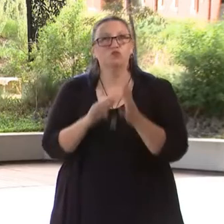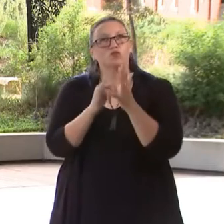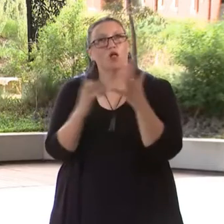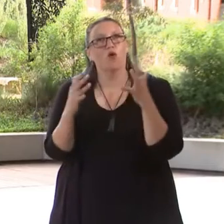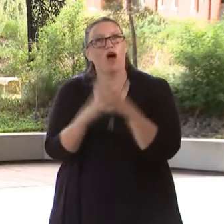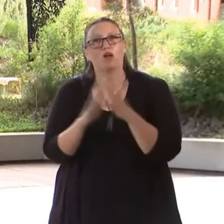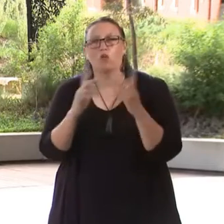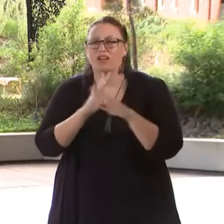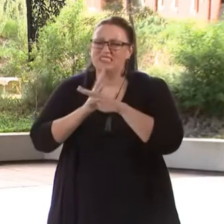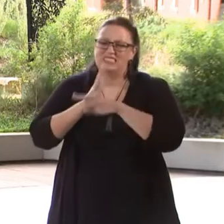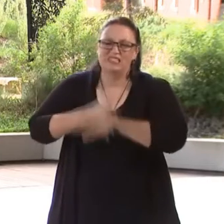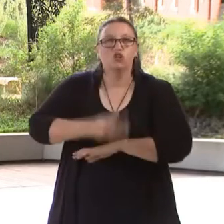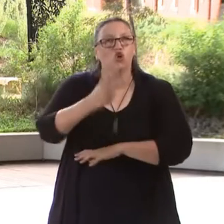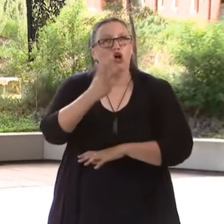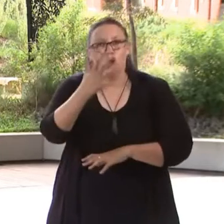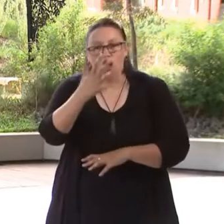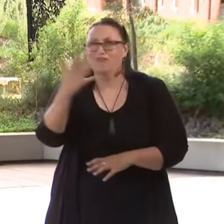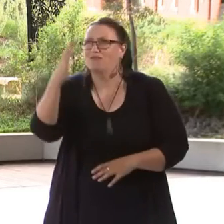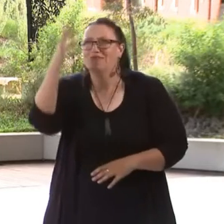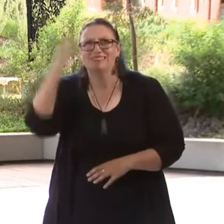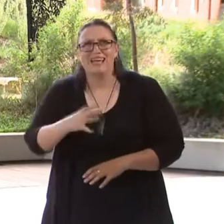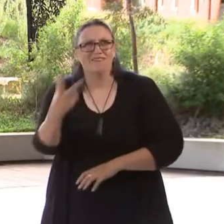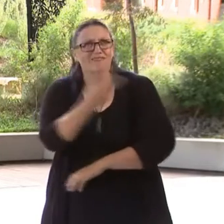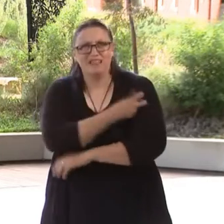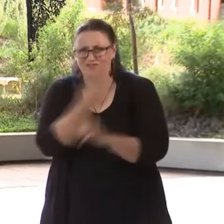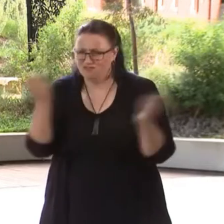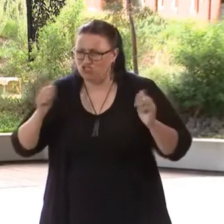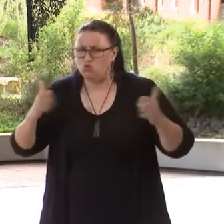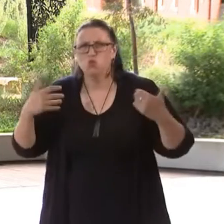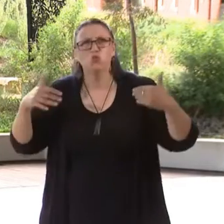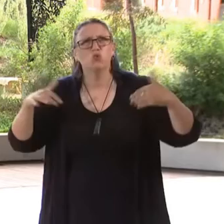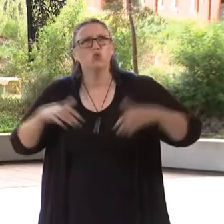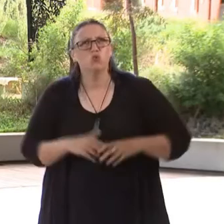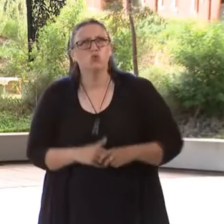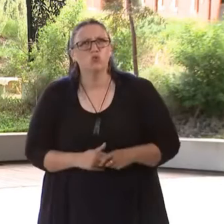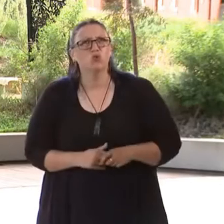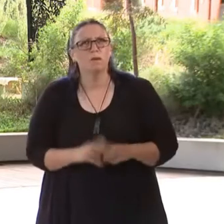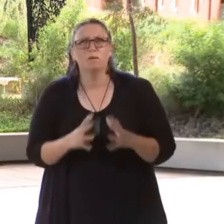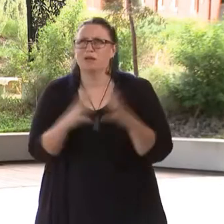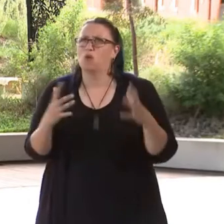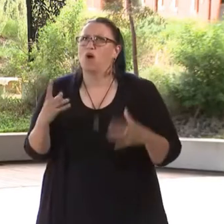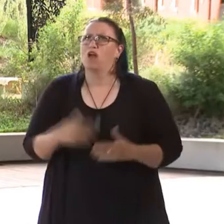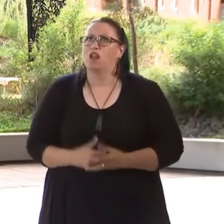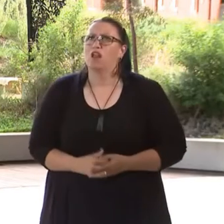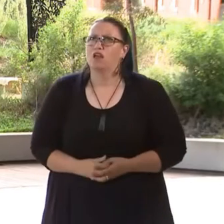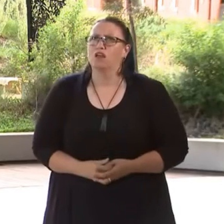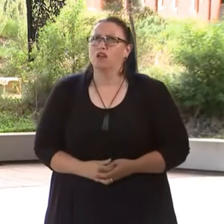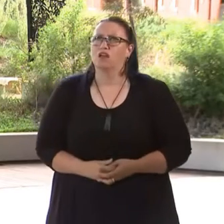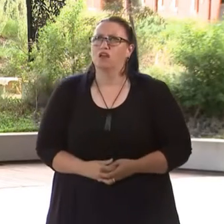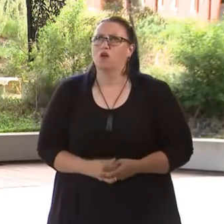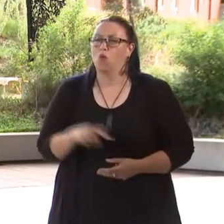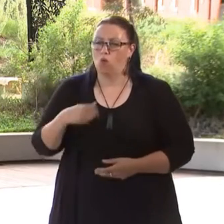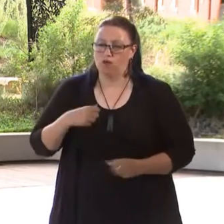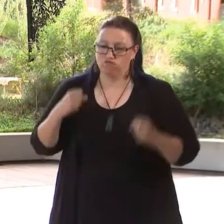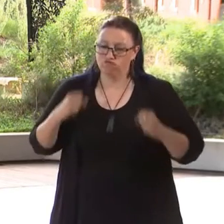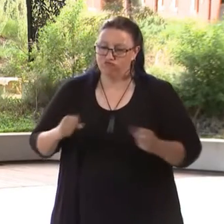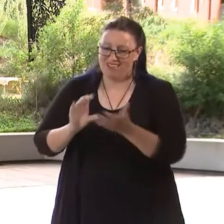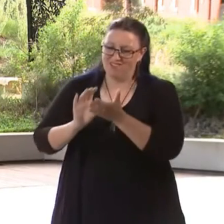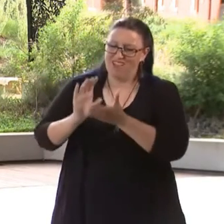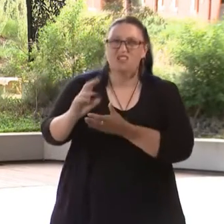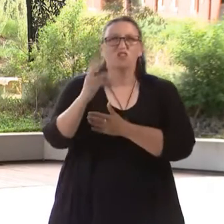get a 95% vaccination rate has ensured that we are in a strong position. The investments in our health system, $4